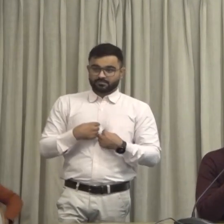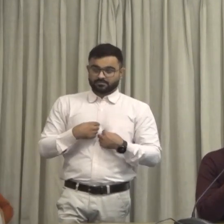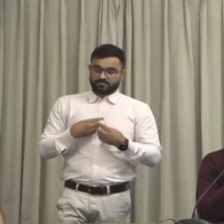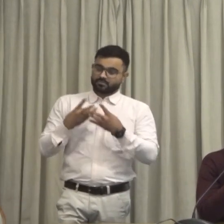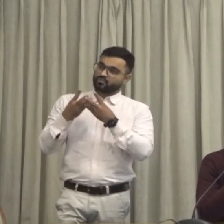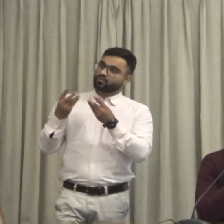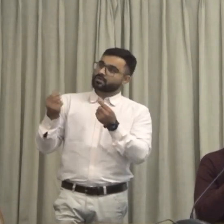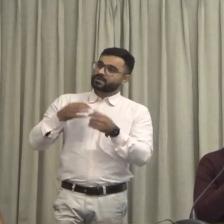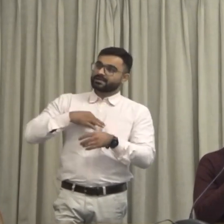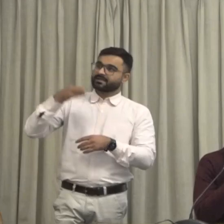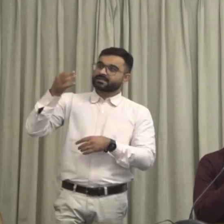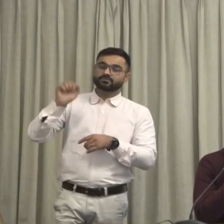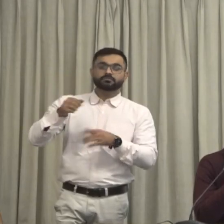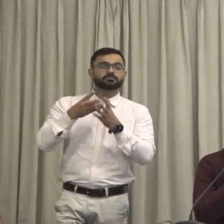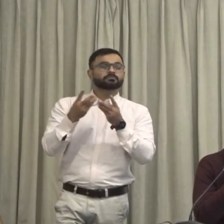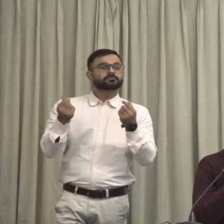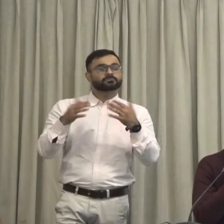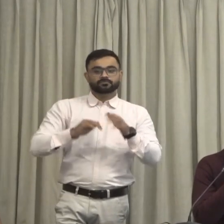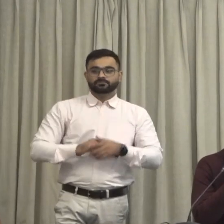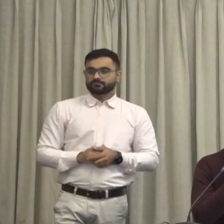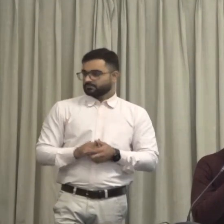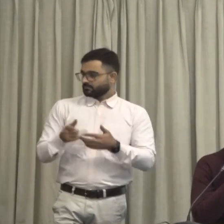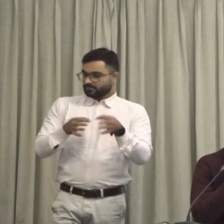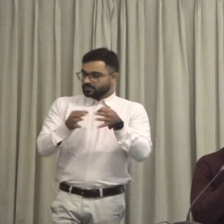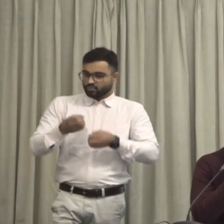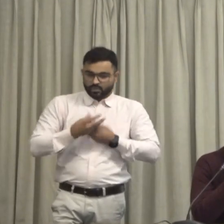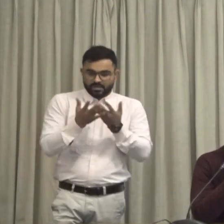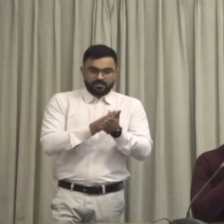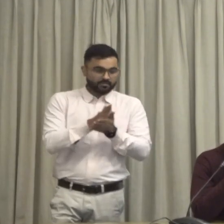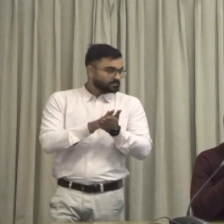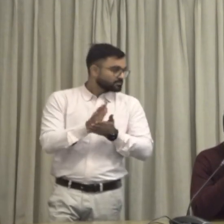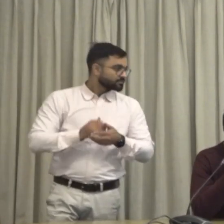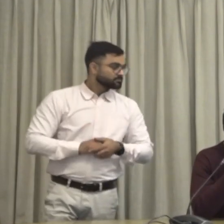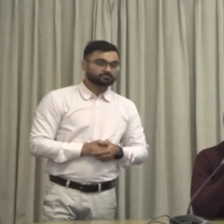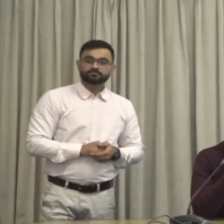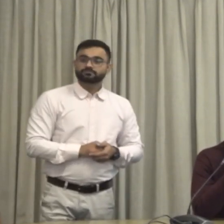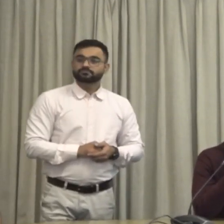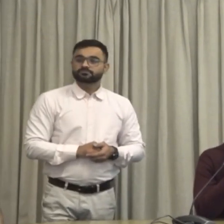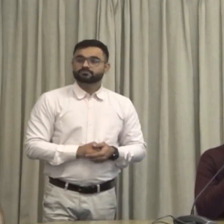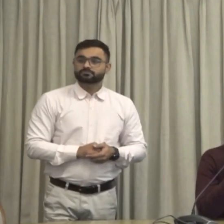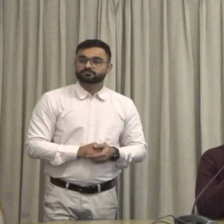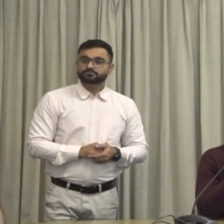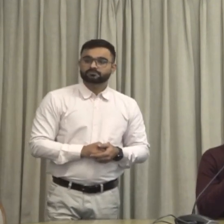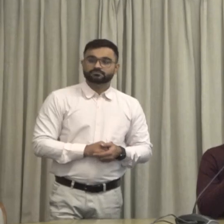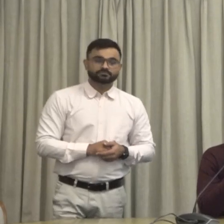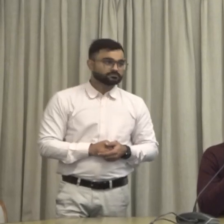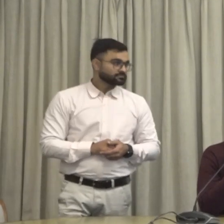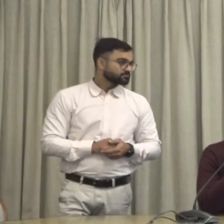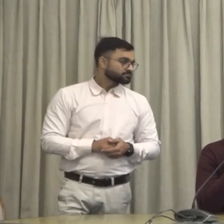mukti mil jaye. They wish mukti mil jaye. They are not able to express it. Oh, scared. Just a small, yeah,